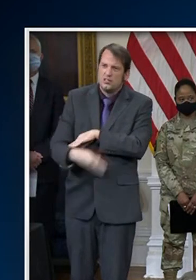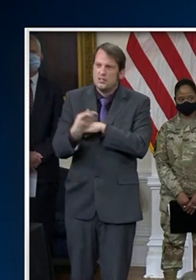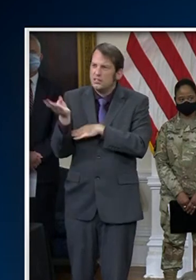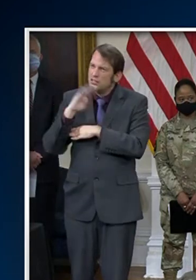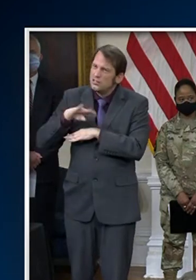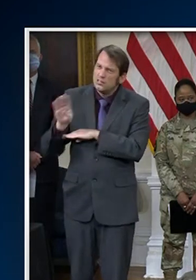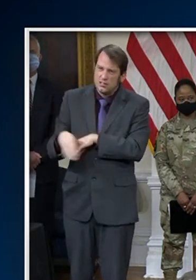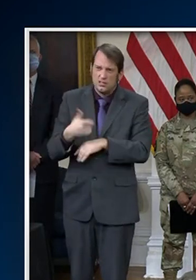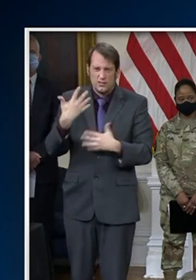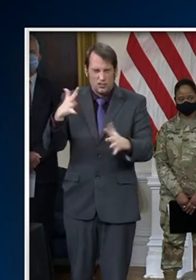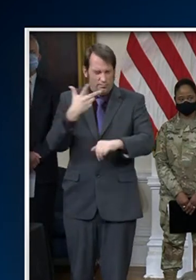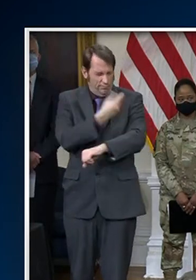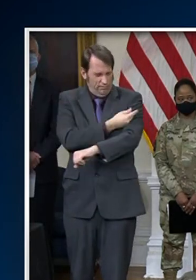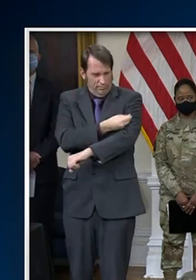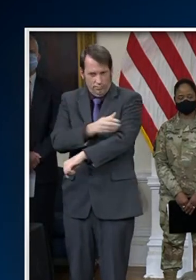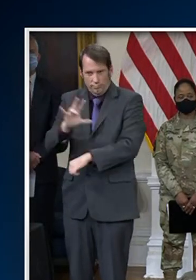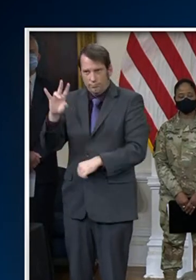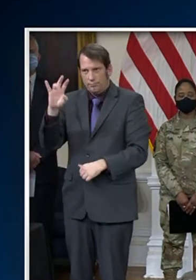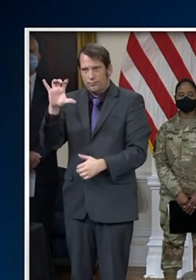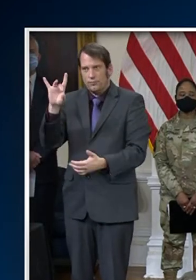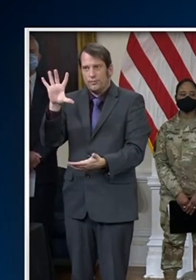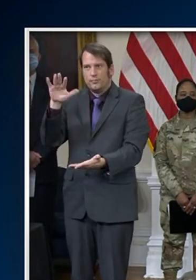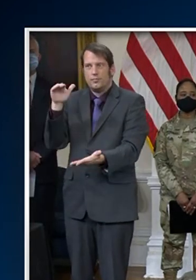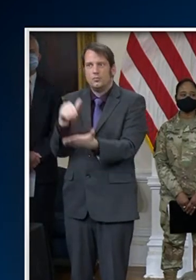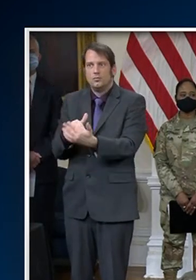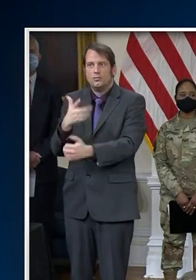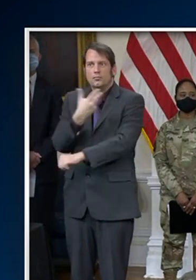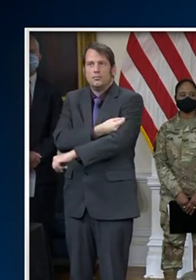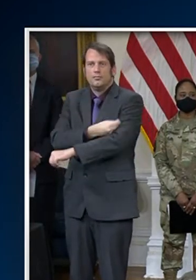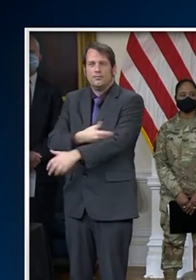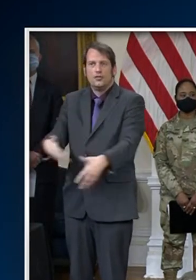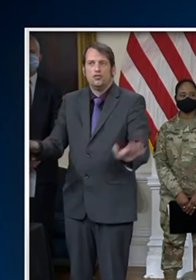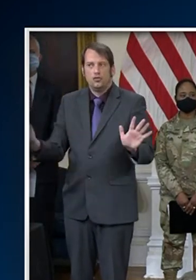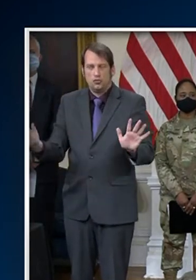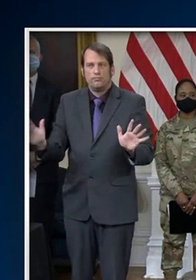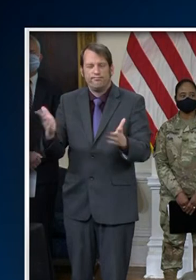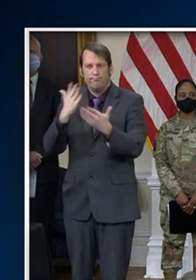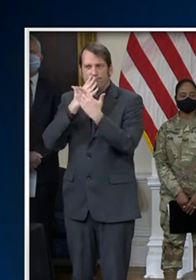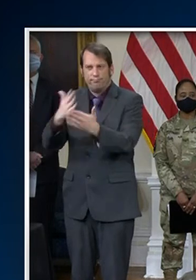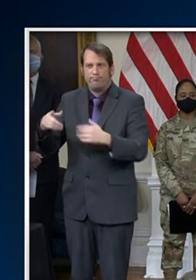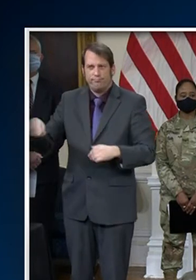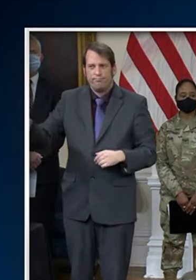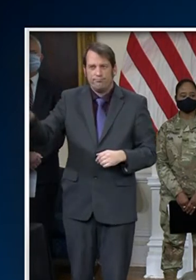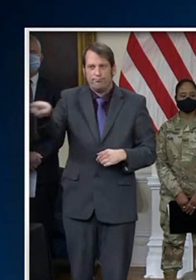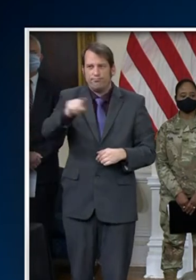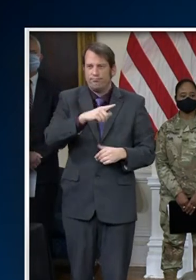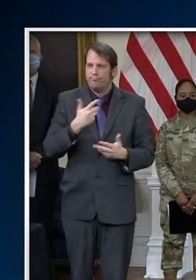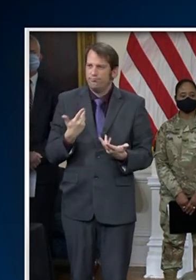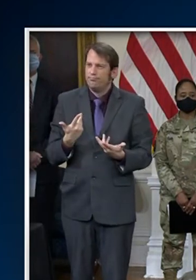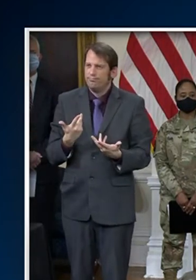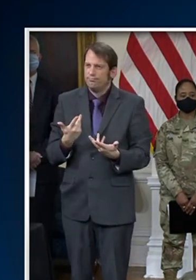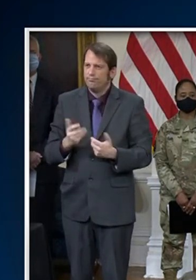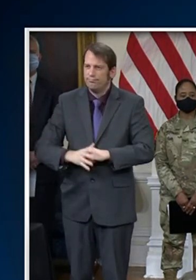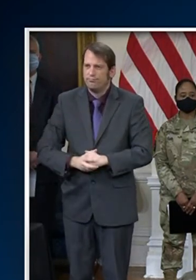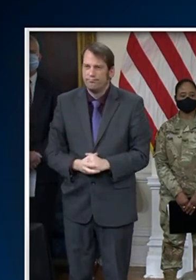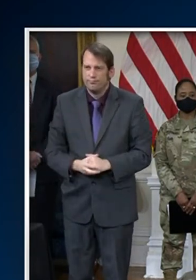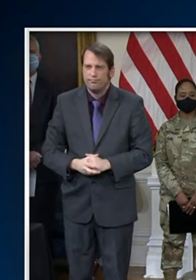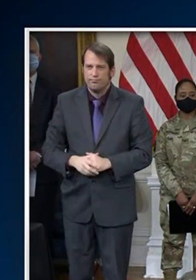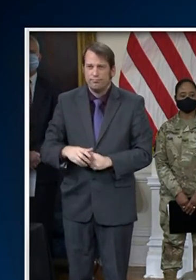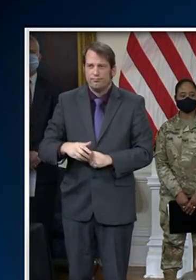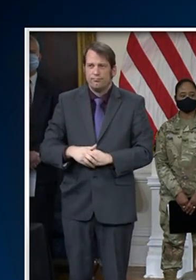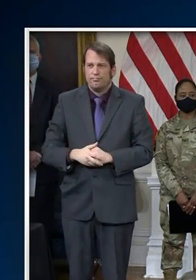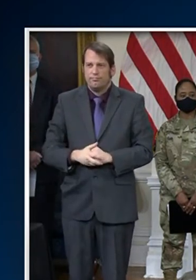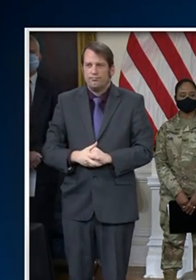the arms of our most vulnerable. And I've had the opportunity to speak to many of them, and I can assure you that they